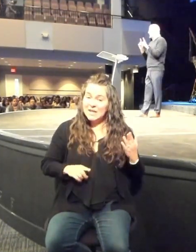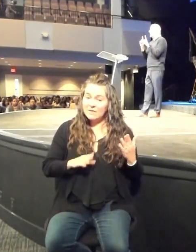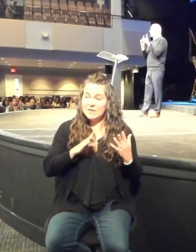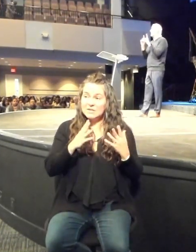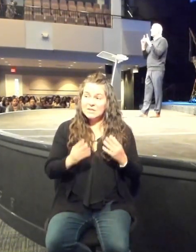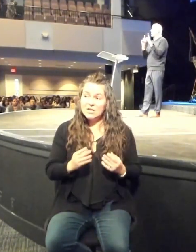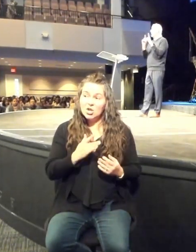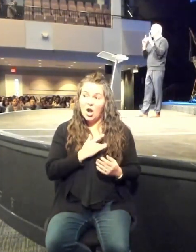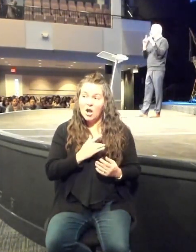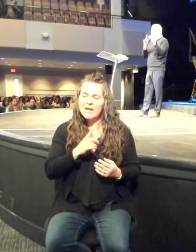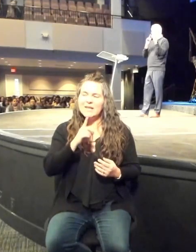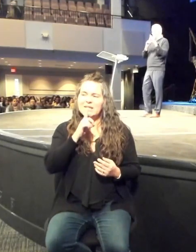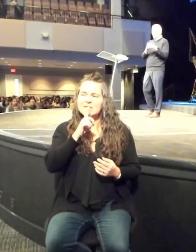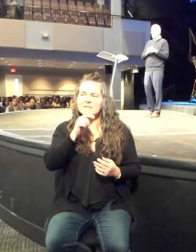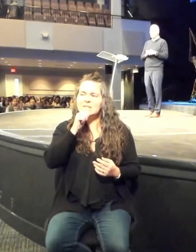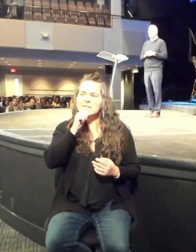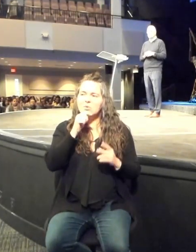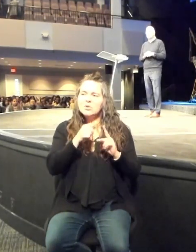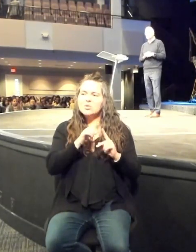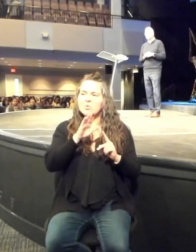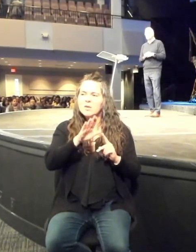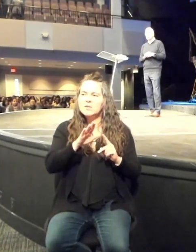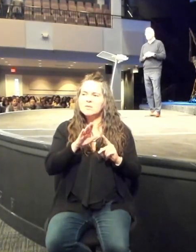the secret to his great strength.